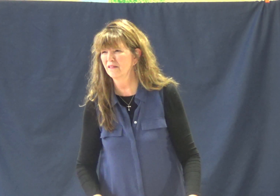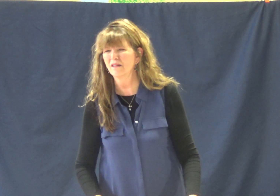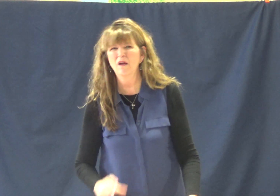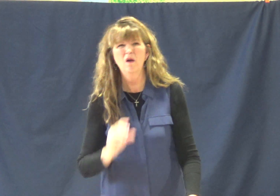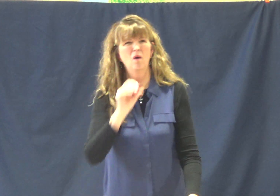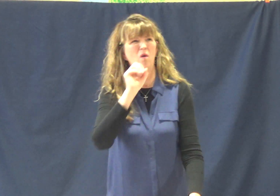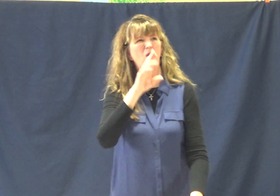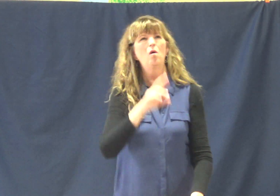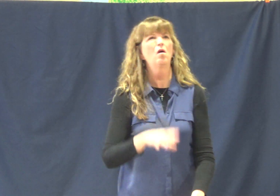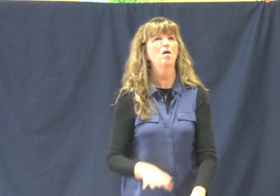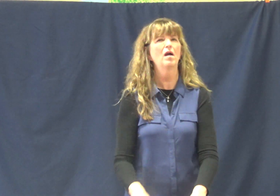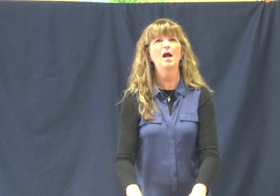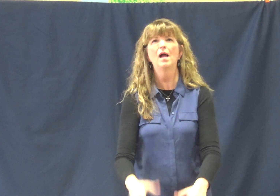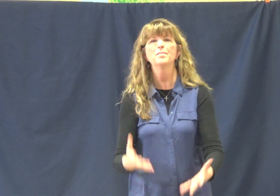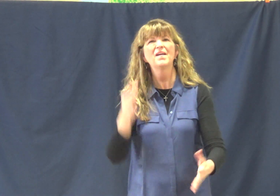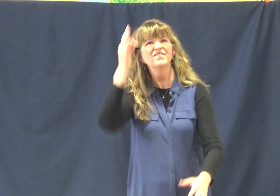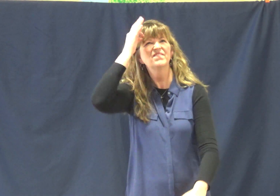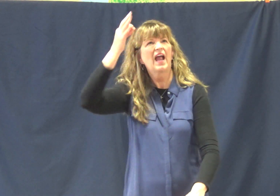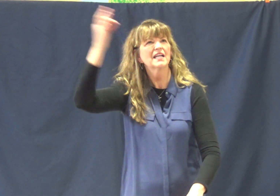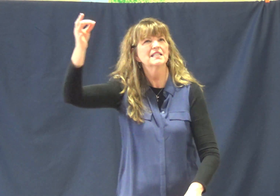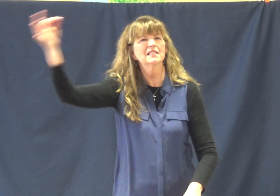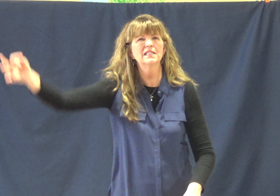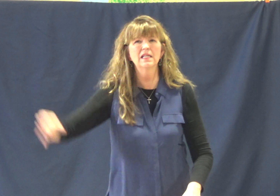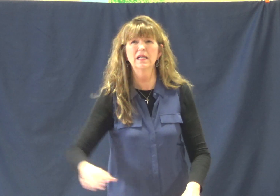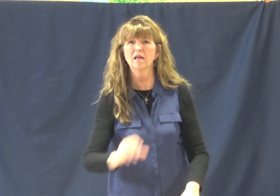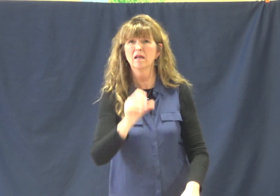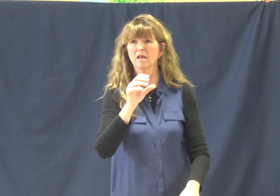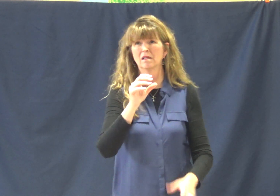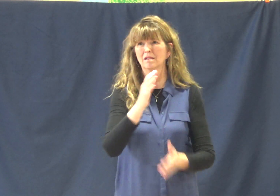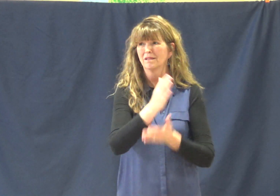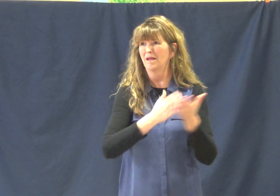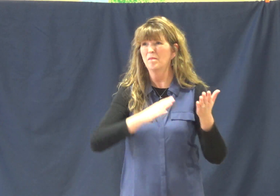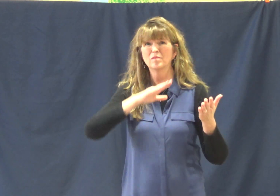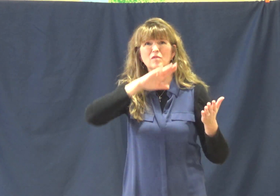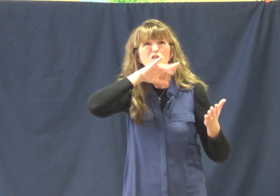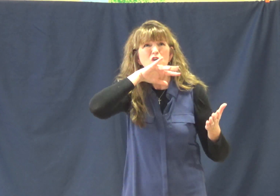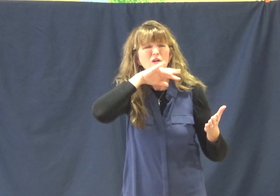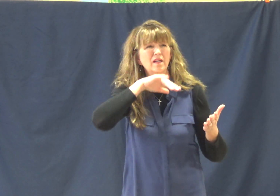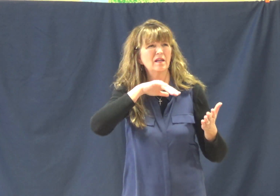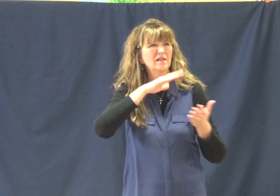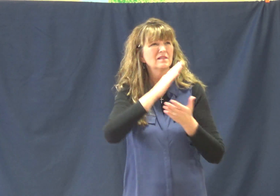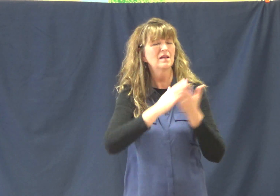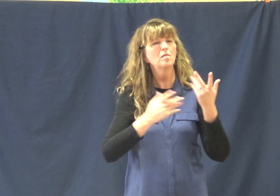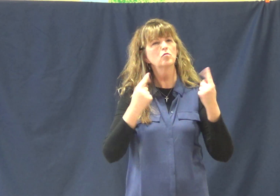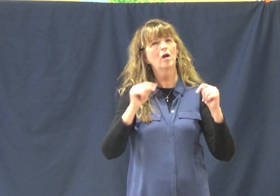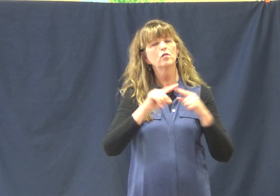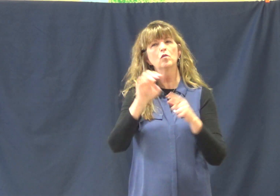And that things that aren't, they use things that aren't facts, kind of fantasy. Some of it's